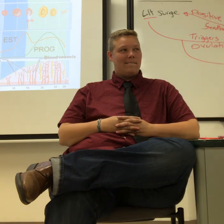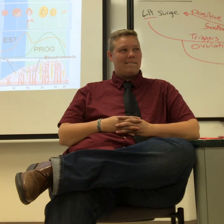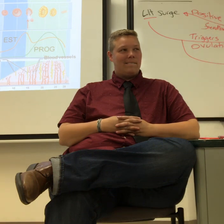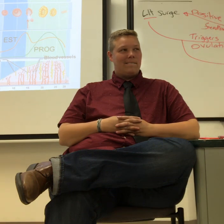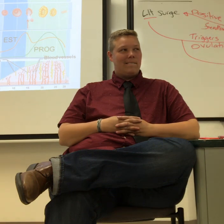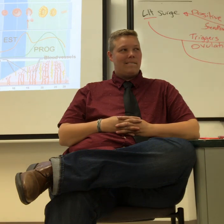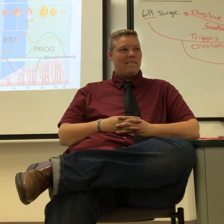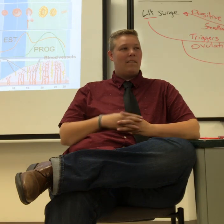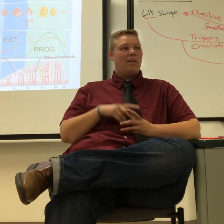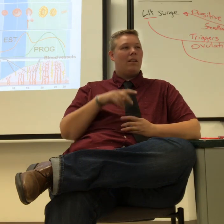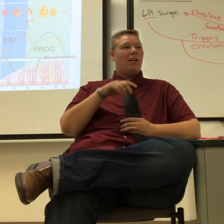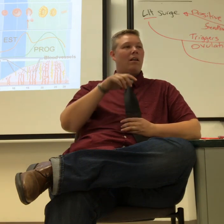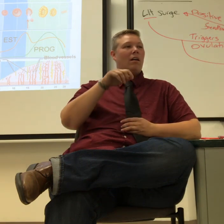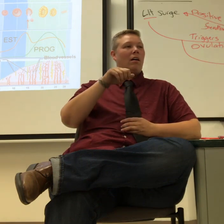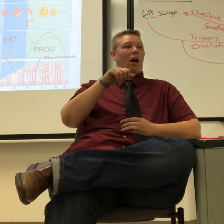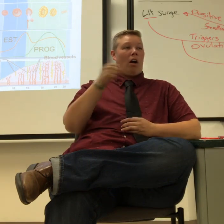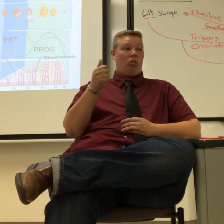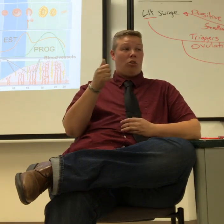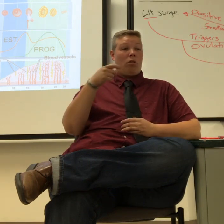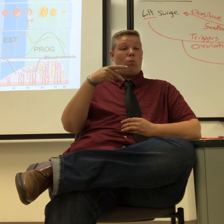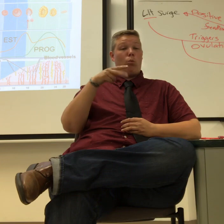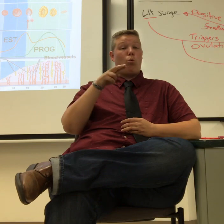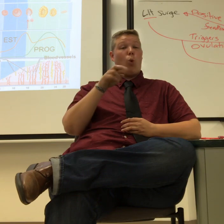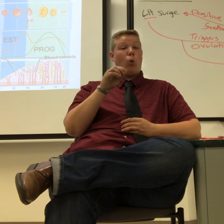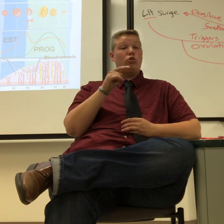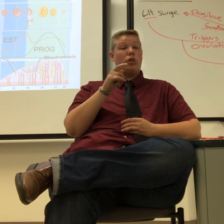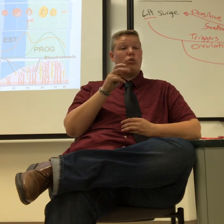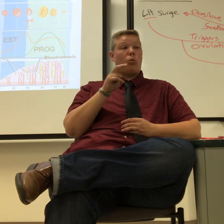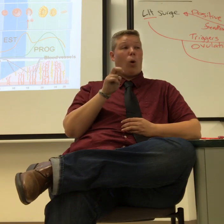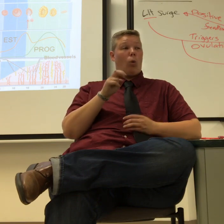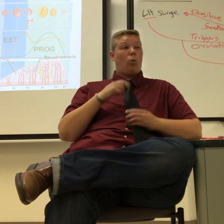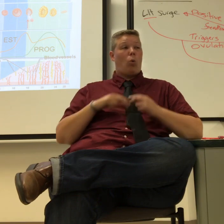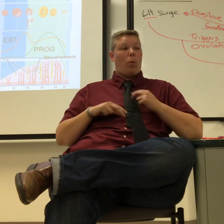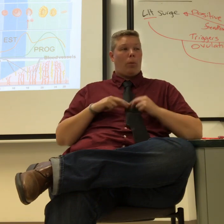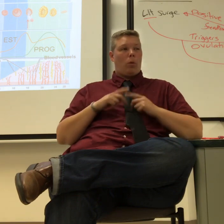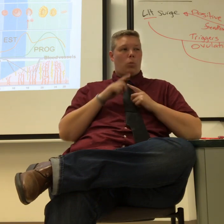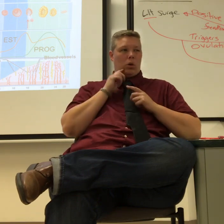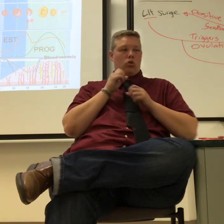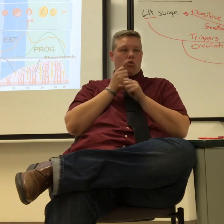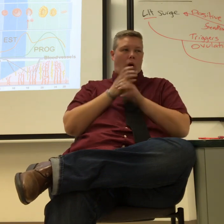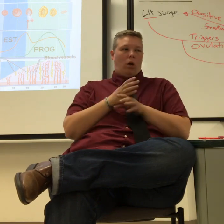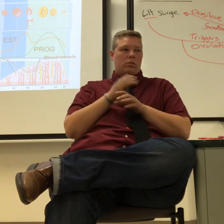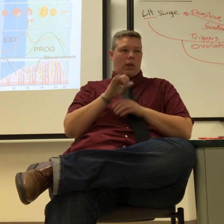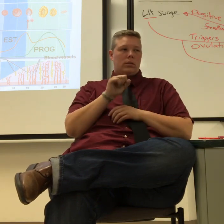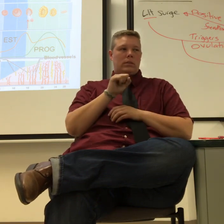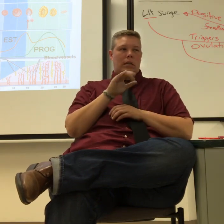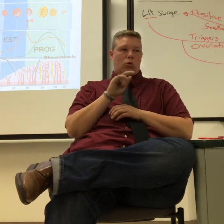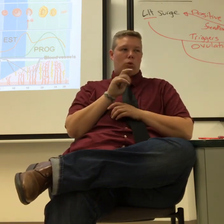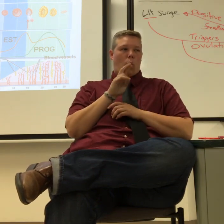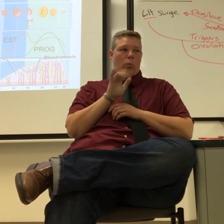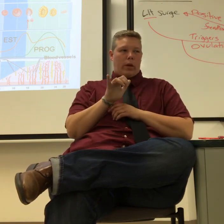the progesterone causes the secretory phase. It also has a powerful negative feedback.